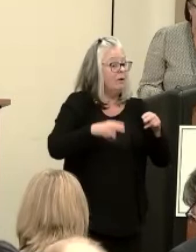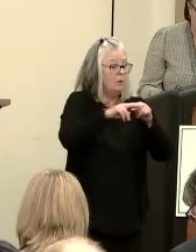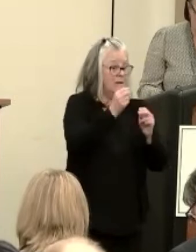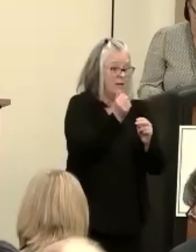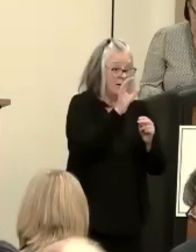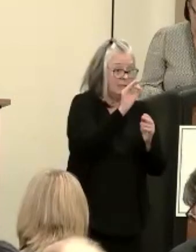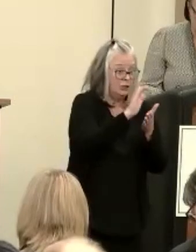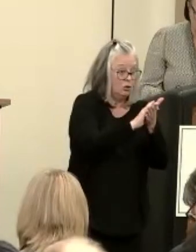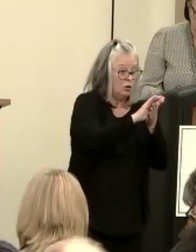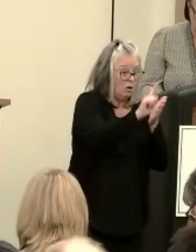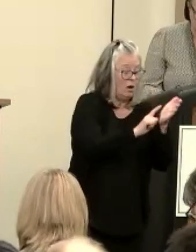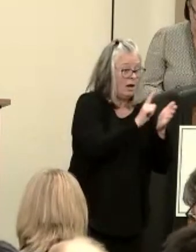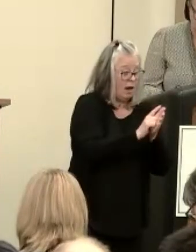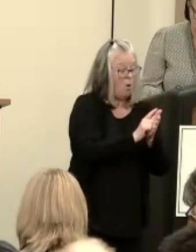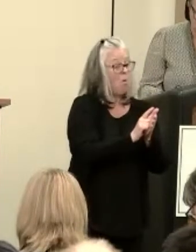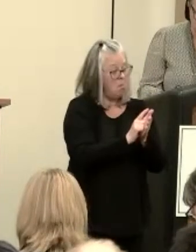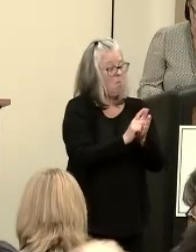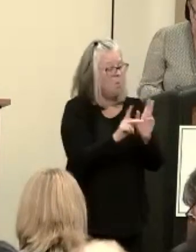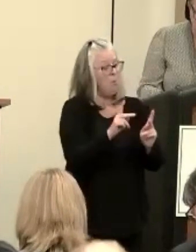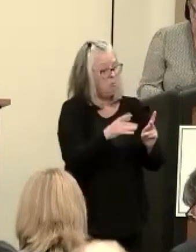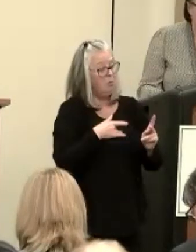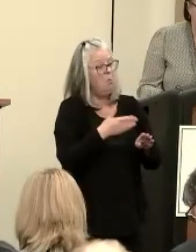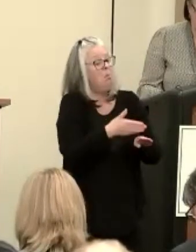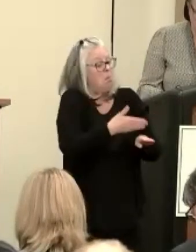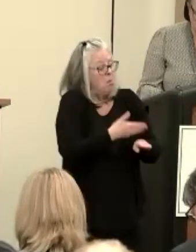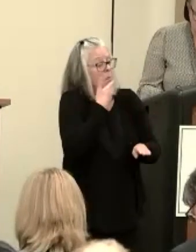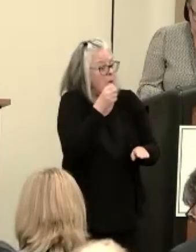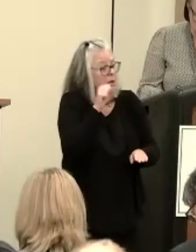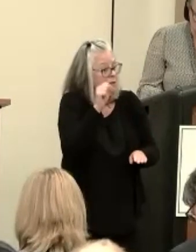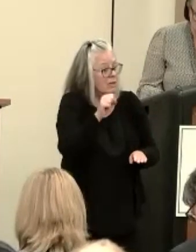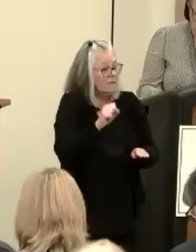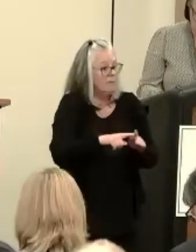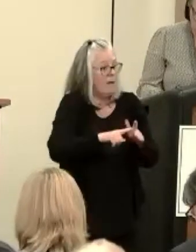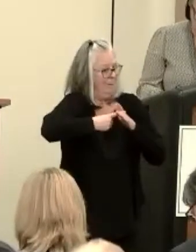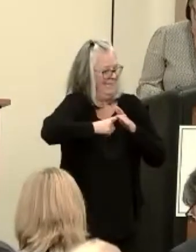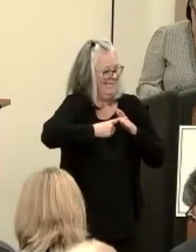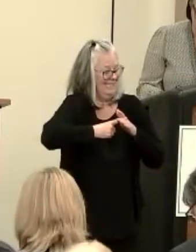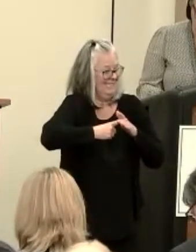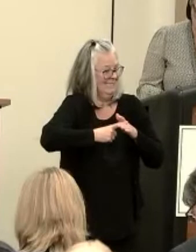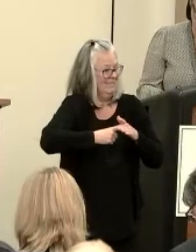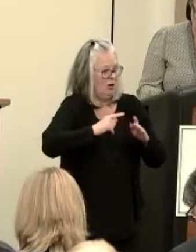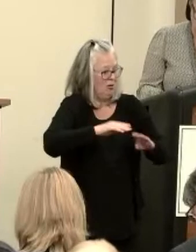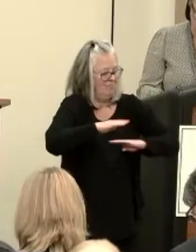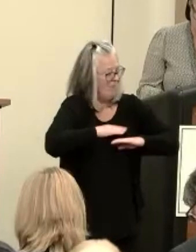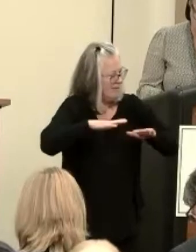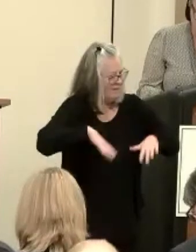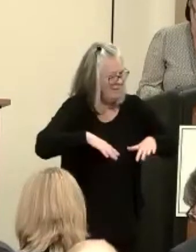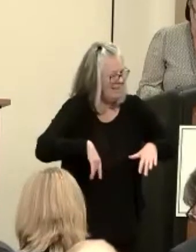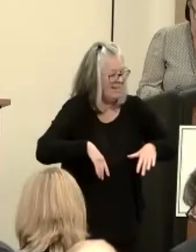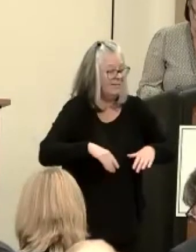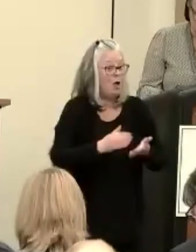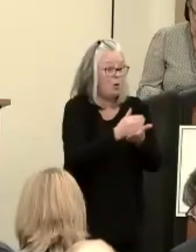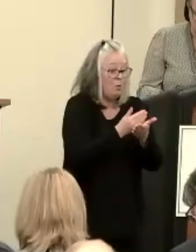organizations say it represents a significant step forward. But it's just a start. With the wage increase, those staff